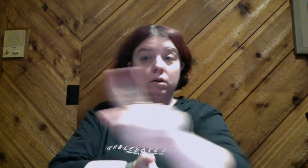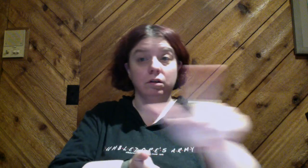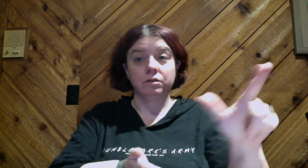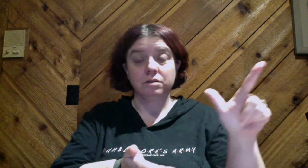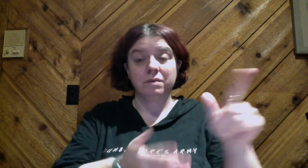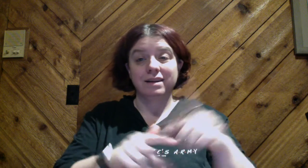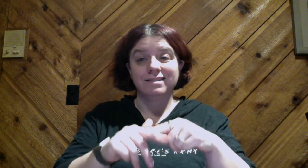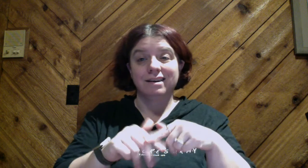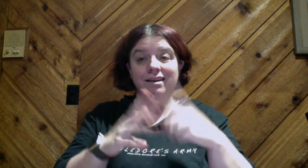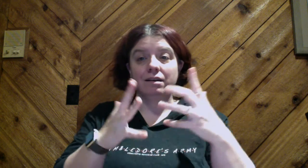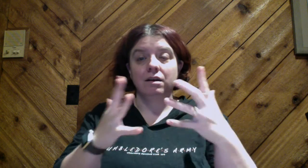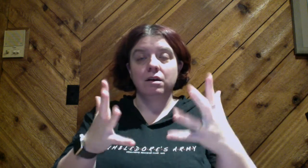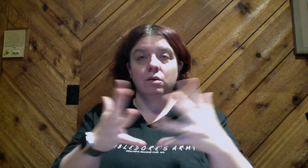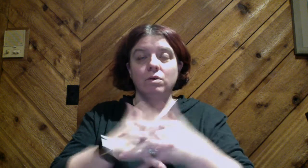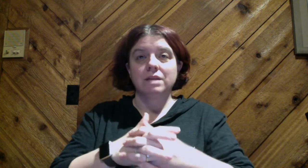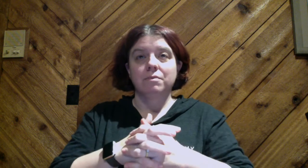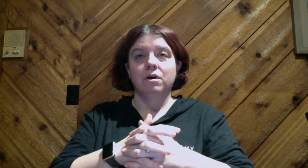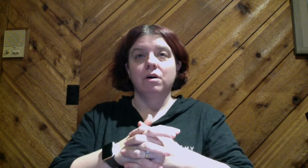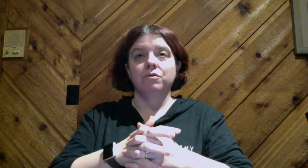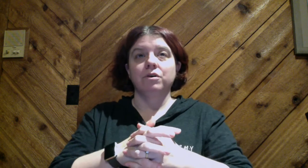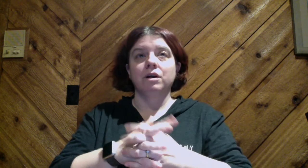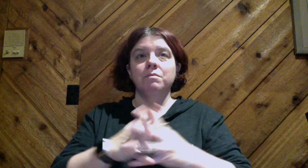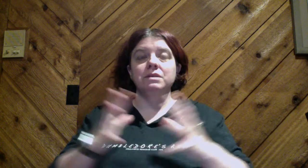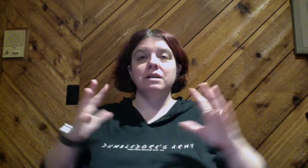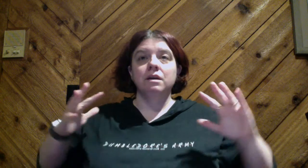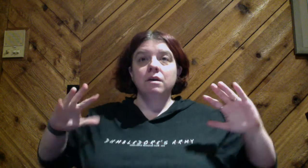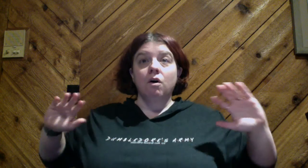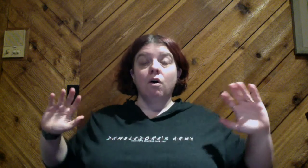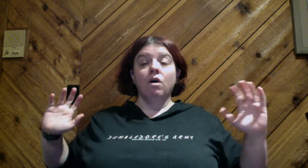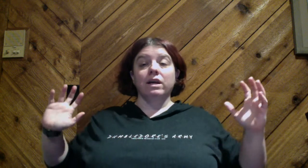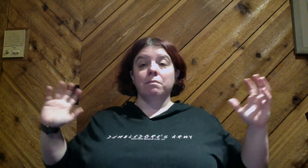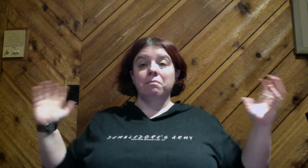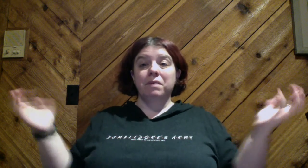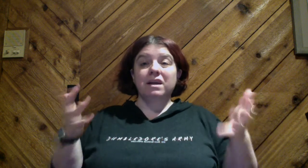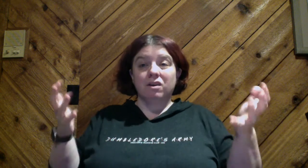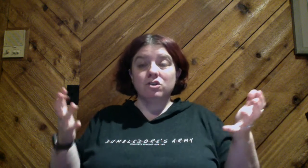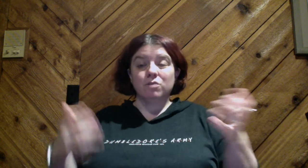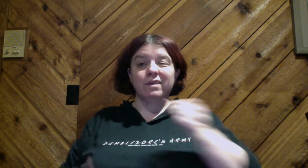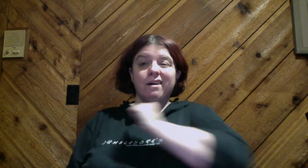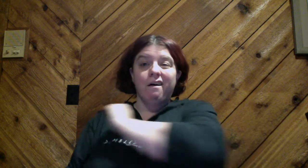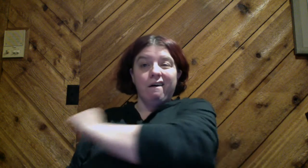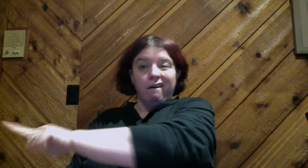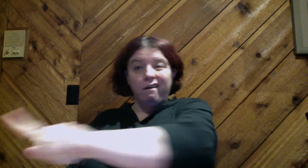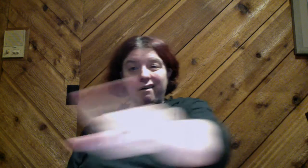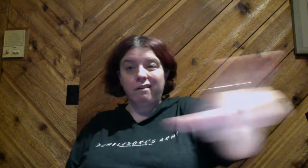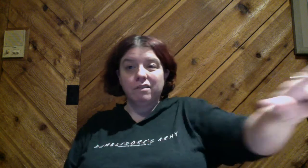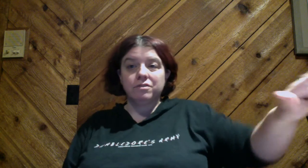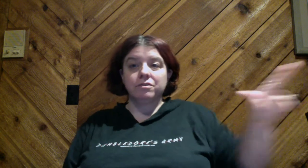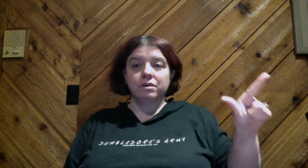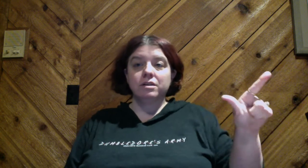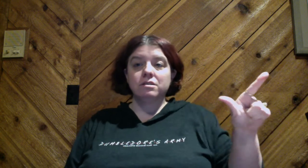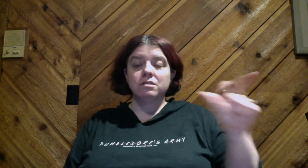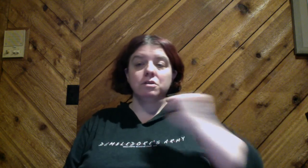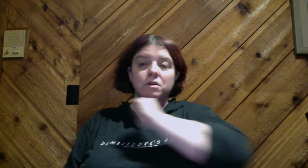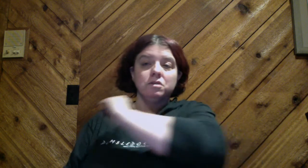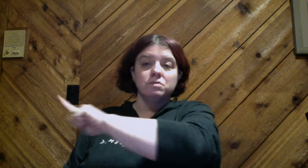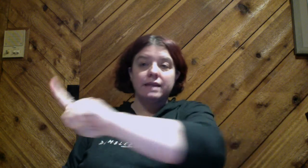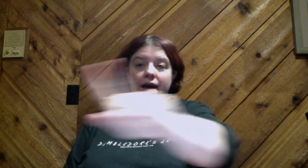This depends on what type of all. If you're encompassing like a big, large group, like all the students, you want to use that